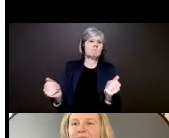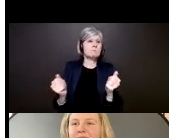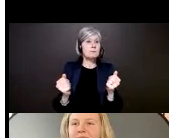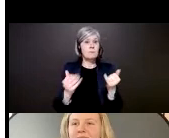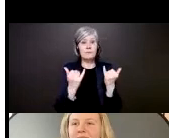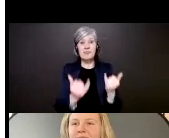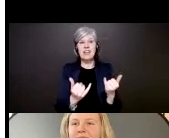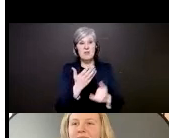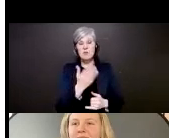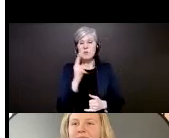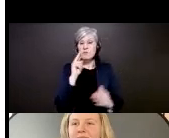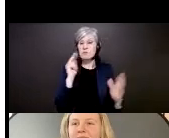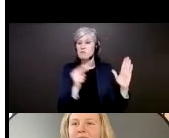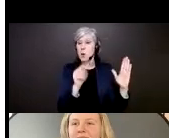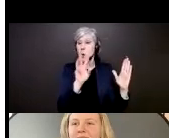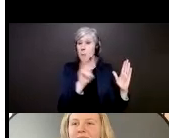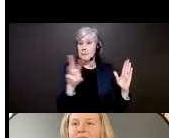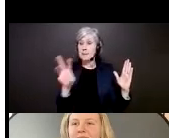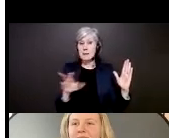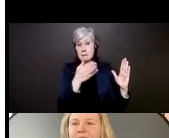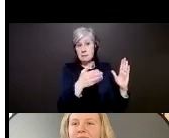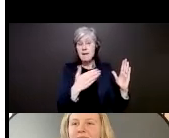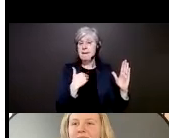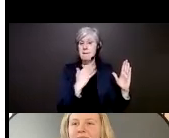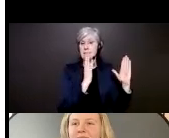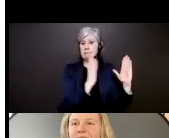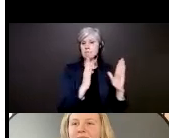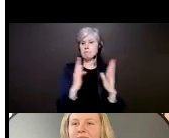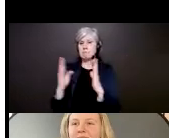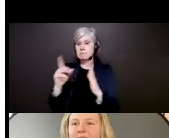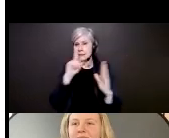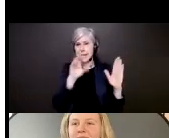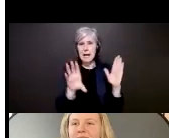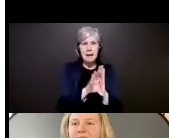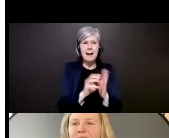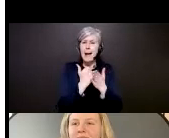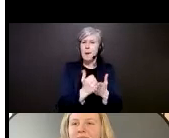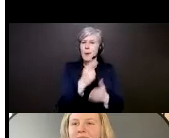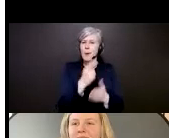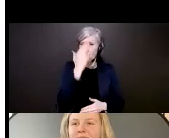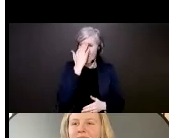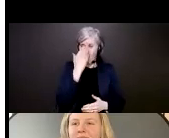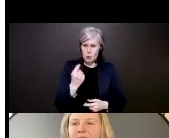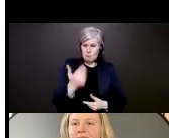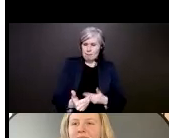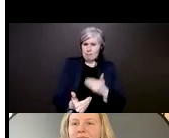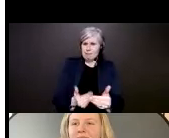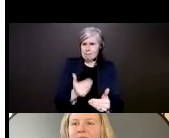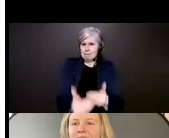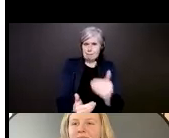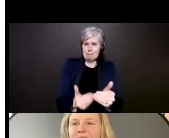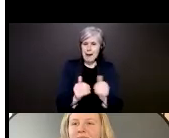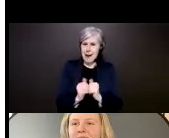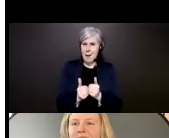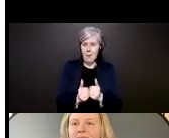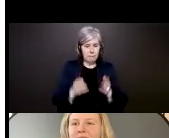maps out this idea about different ways to participate from wherever you are, starting with ourselves as citizens, and then, you know, depending